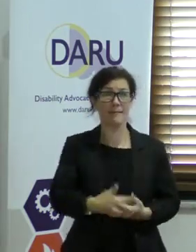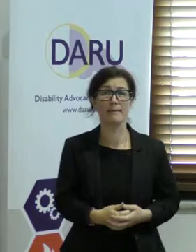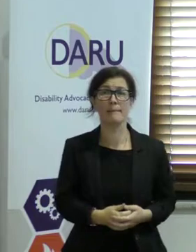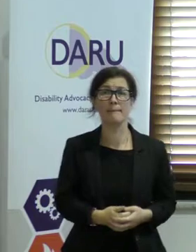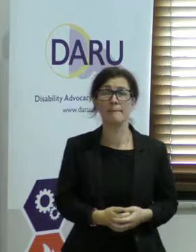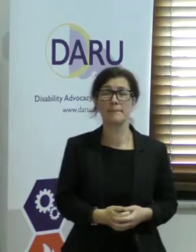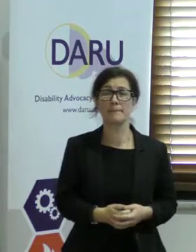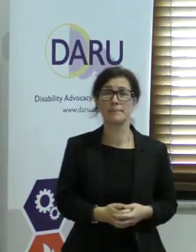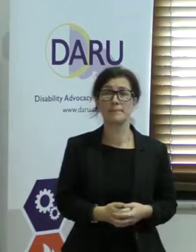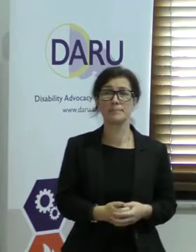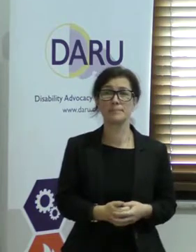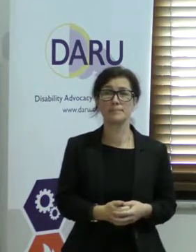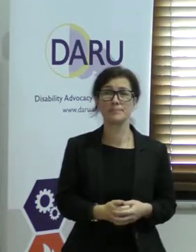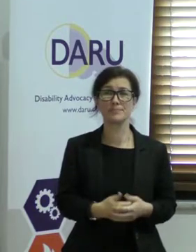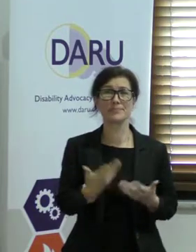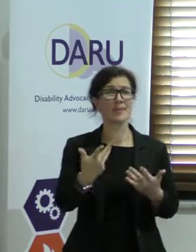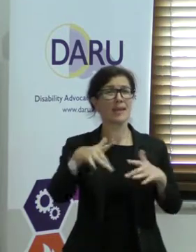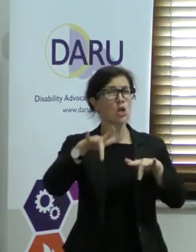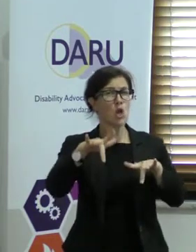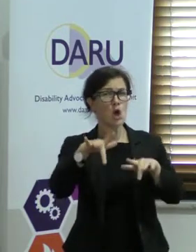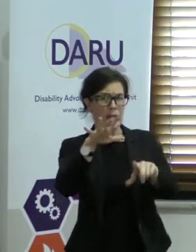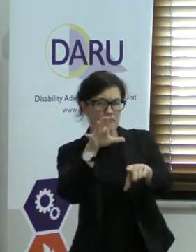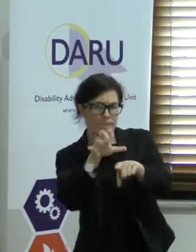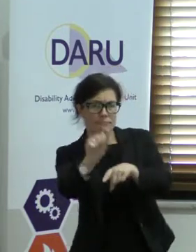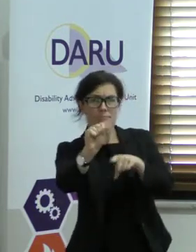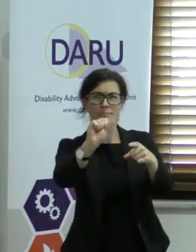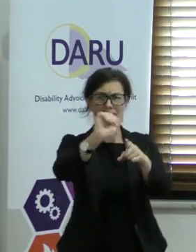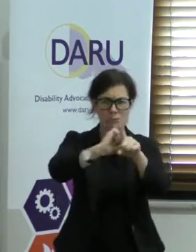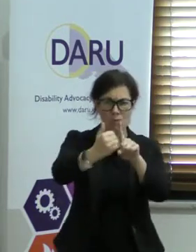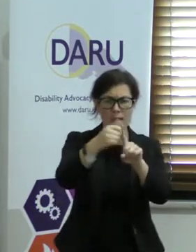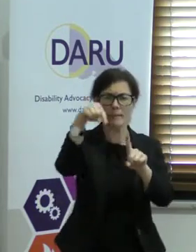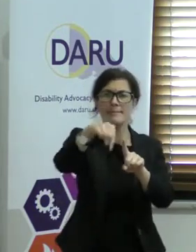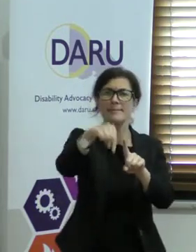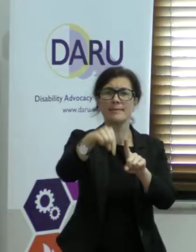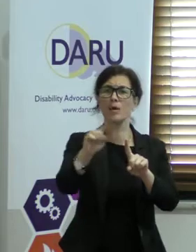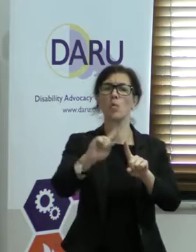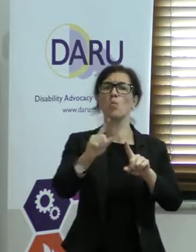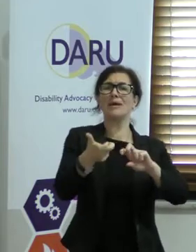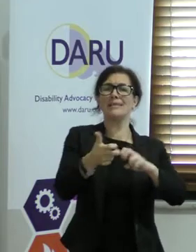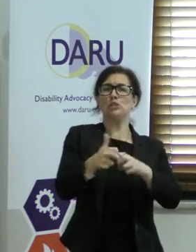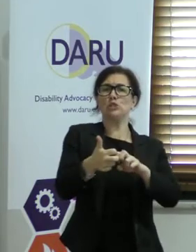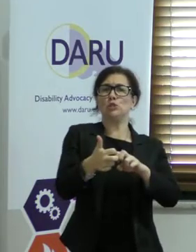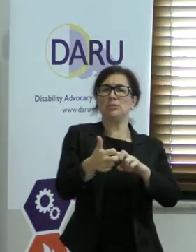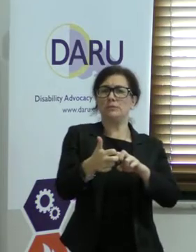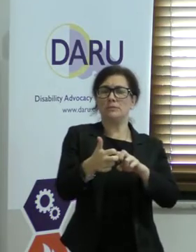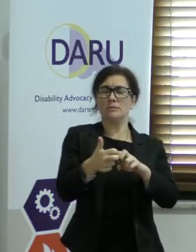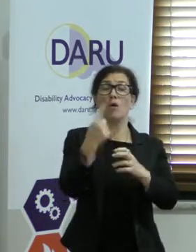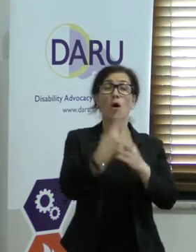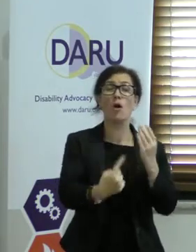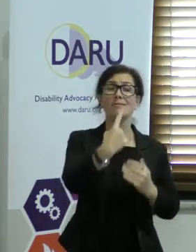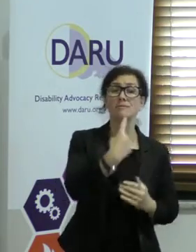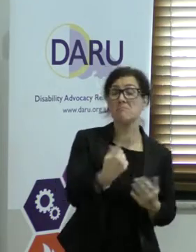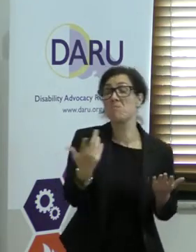It doesn't say or doesn't capture what the issues is. It just said